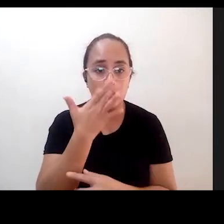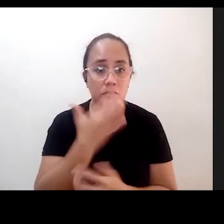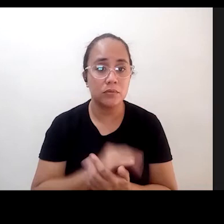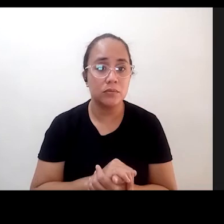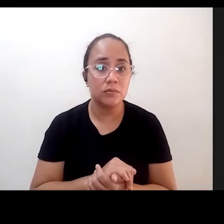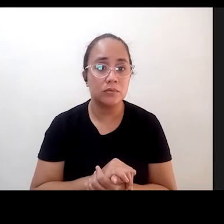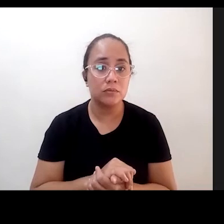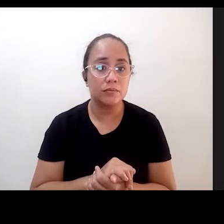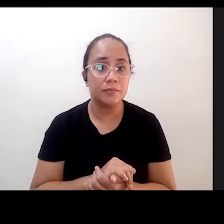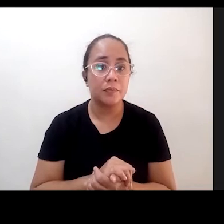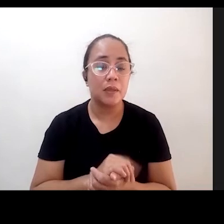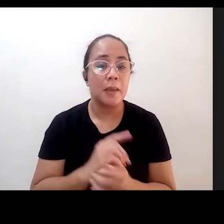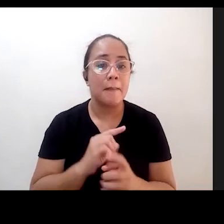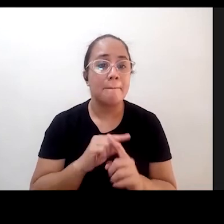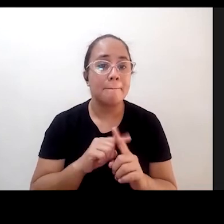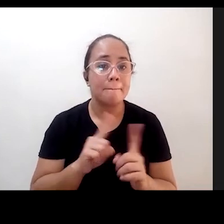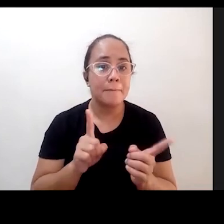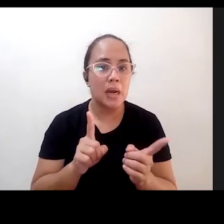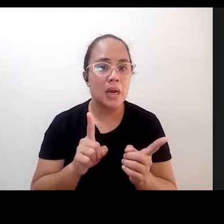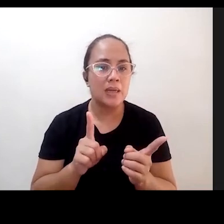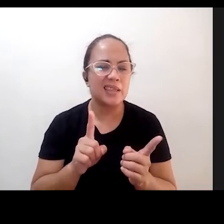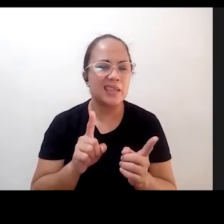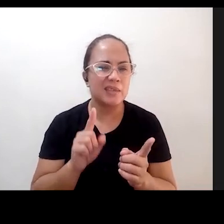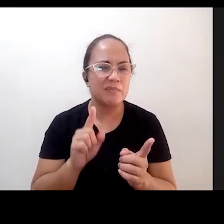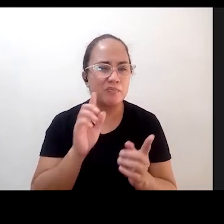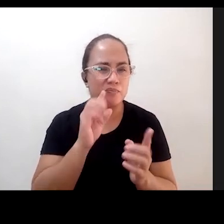But it's going to be a little more expensive